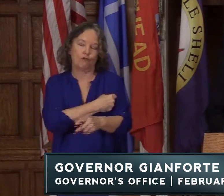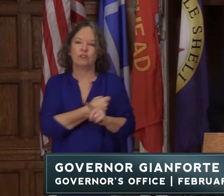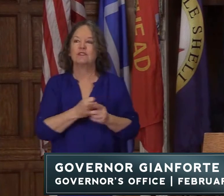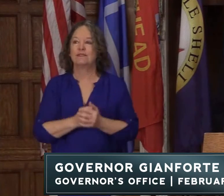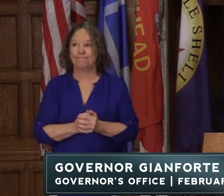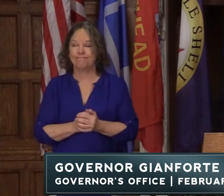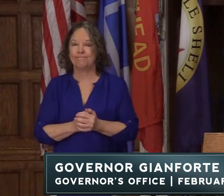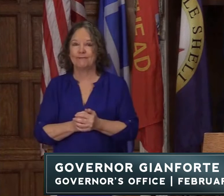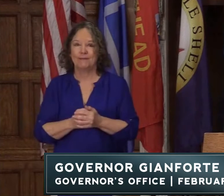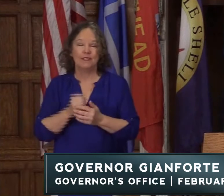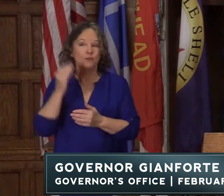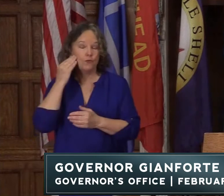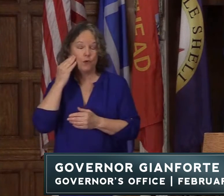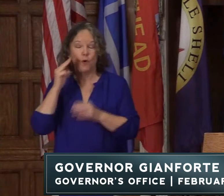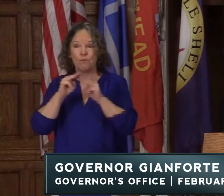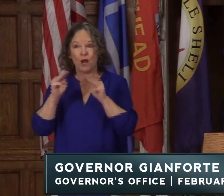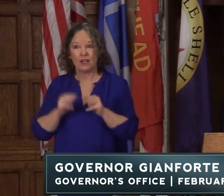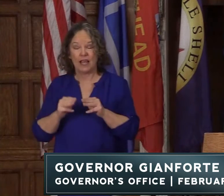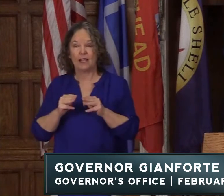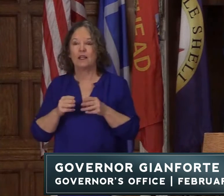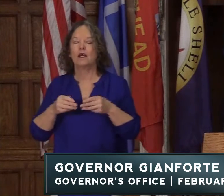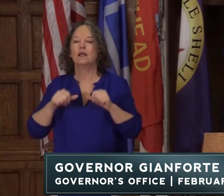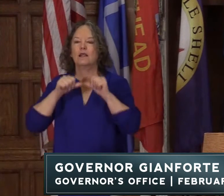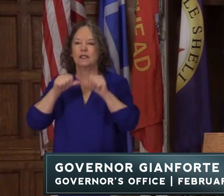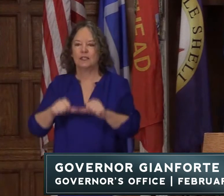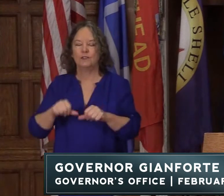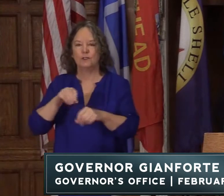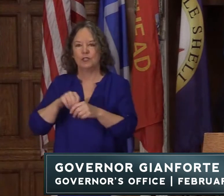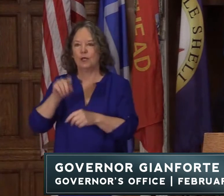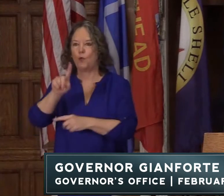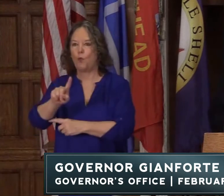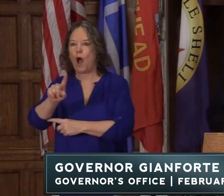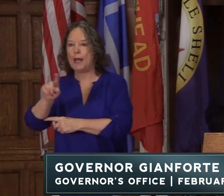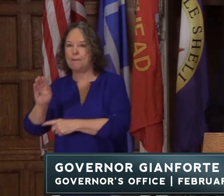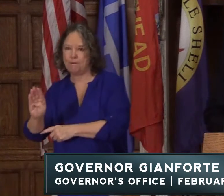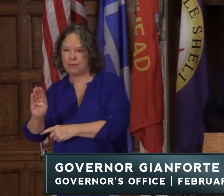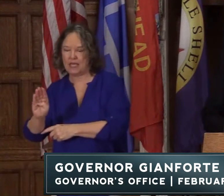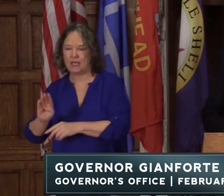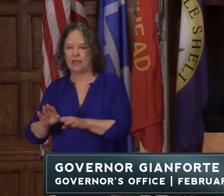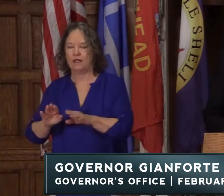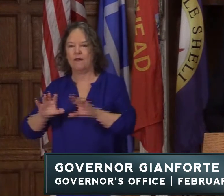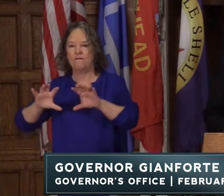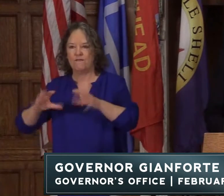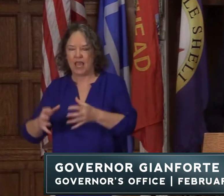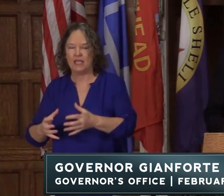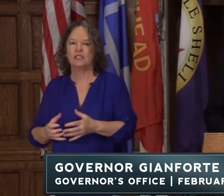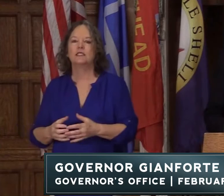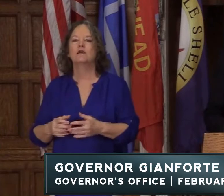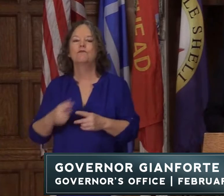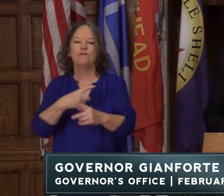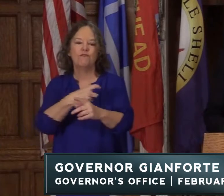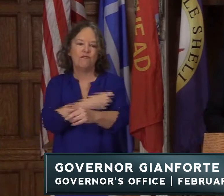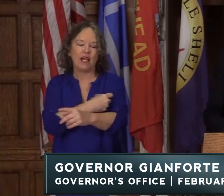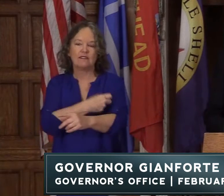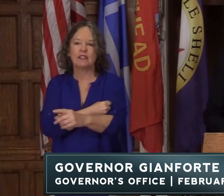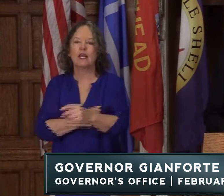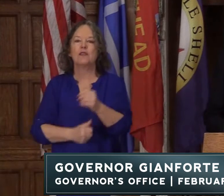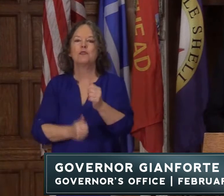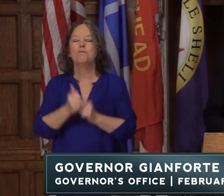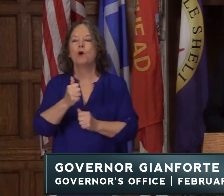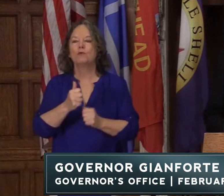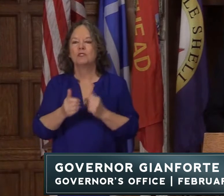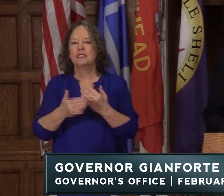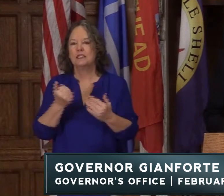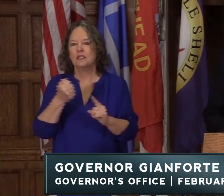As you know, Montana remains in the 1B phase to vaccinate the most vulnerable. Montanans aged 70